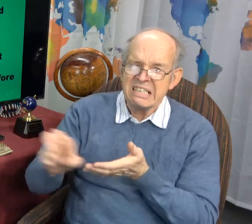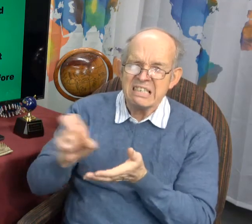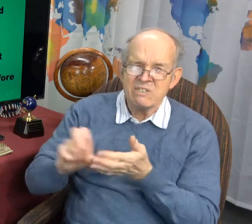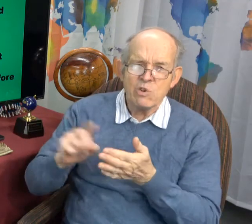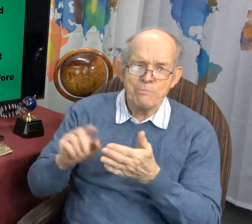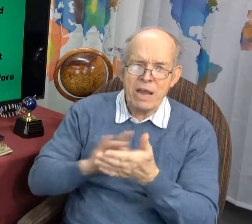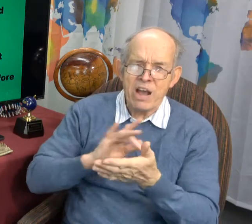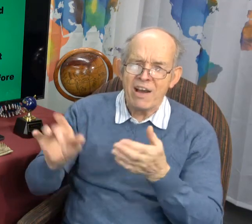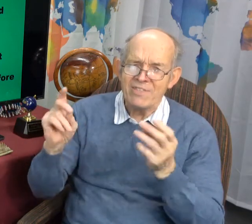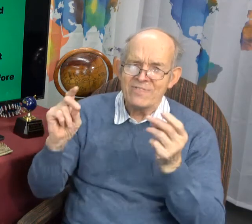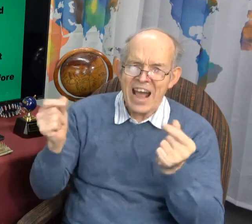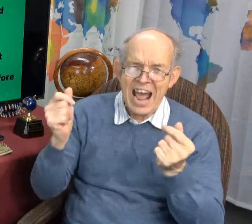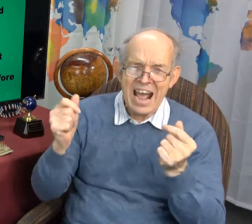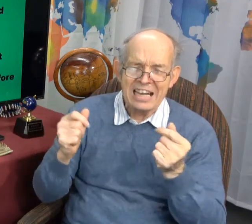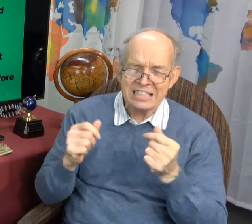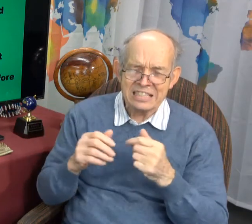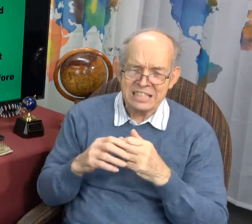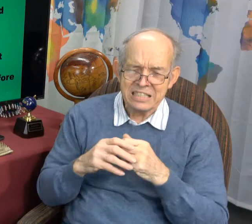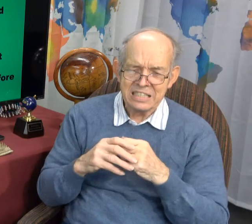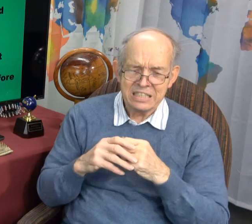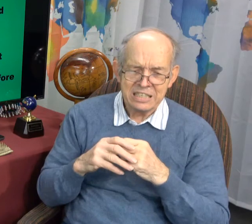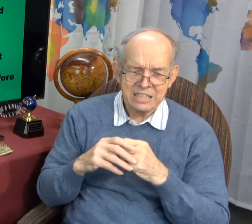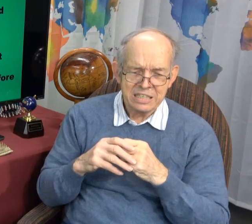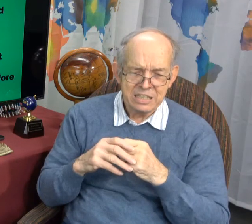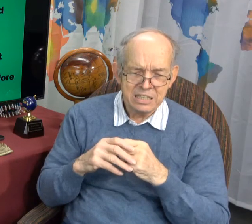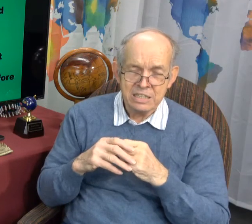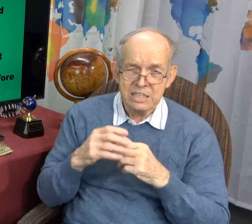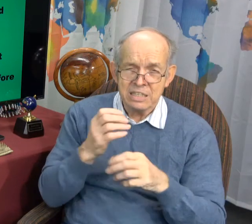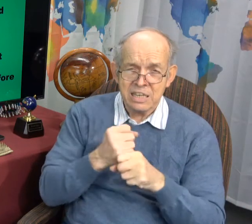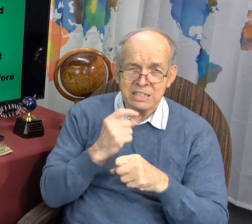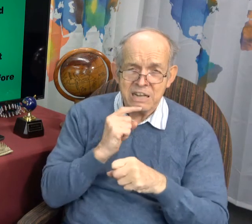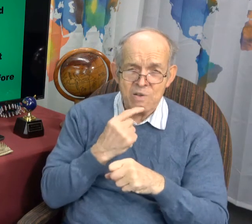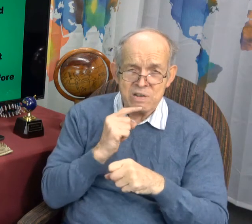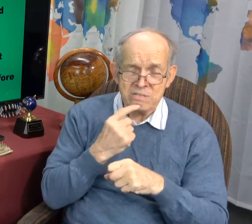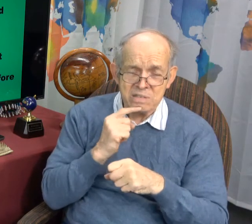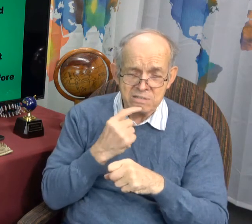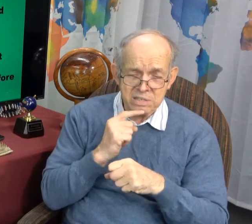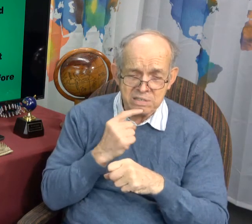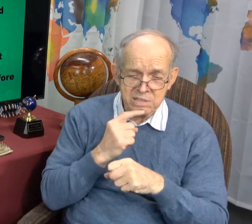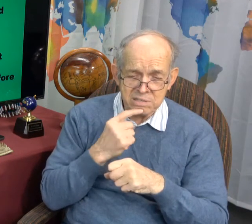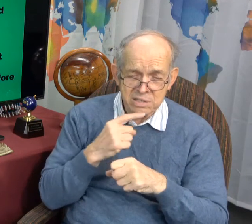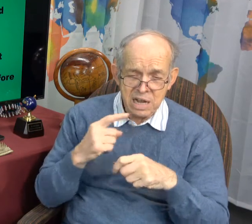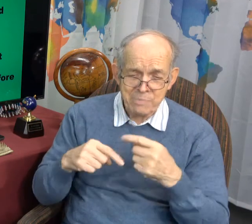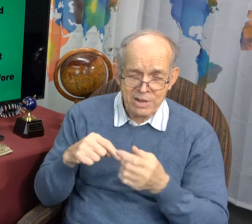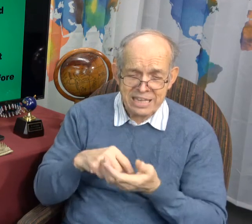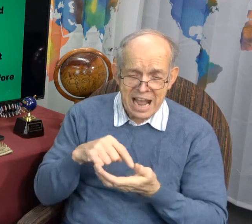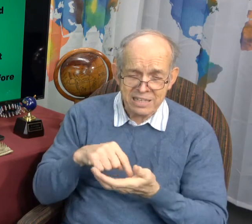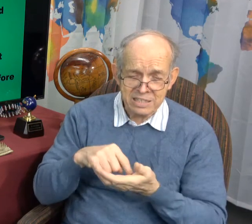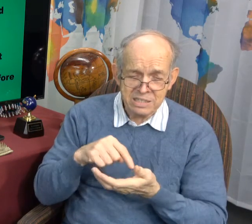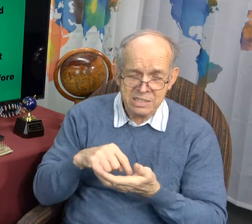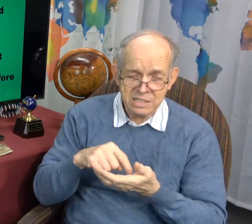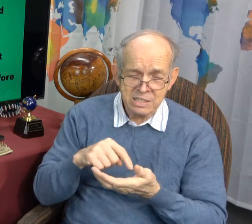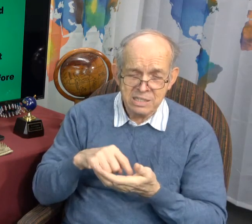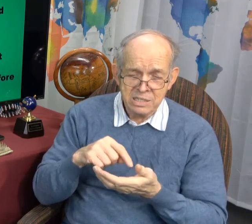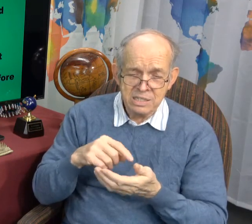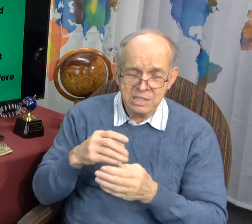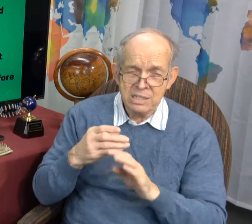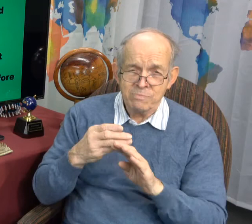owe. You pay out fast. Get serious about that.